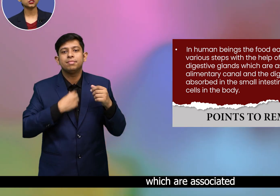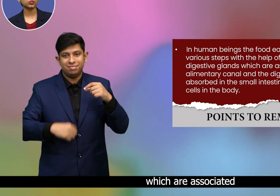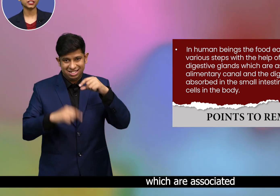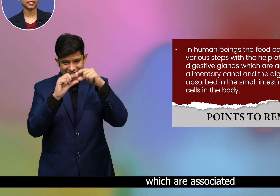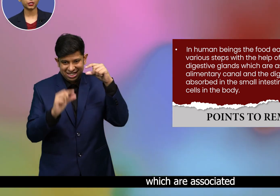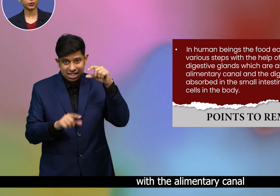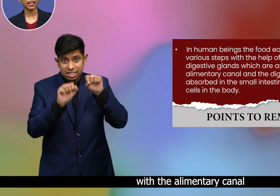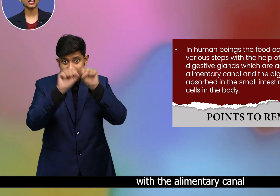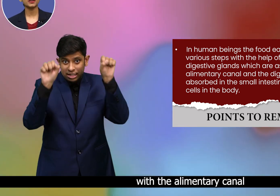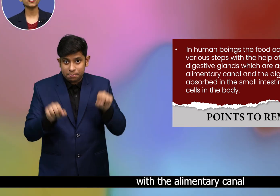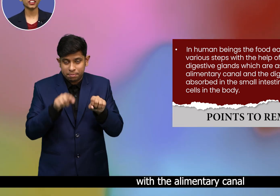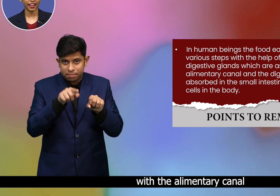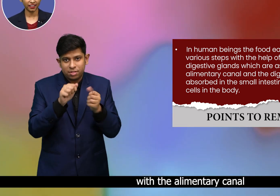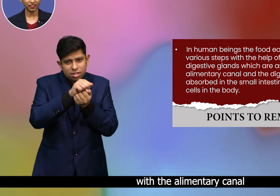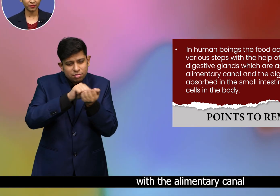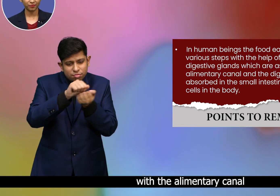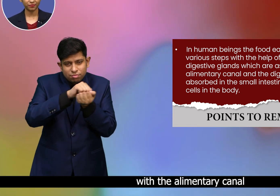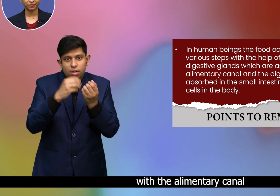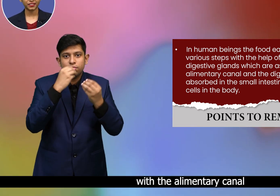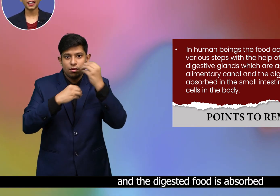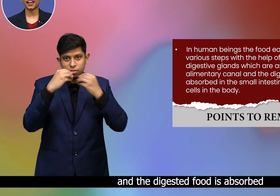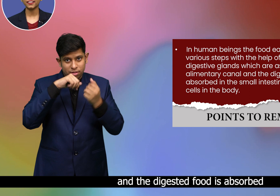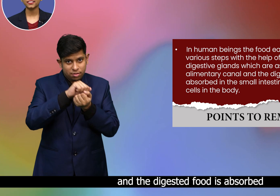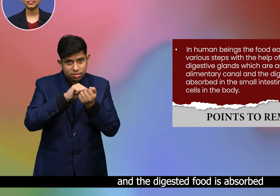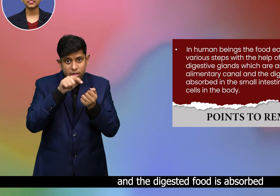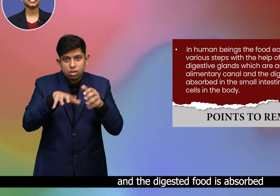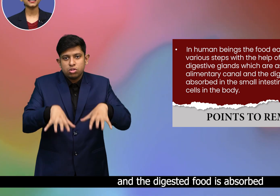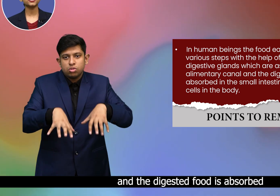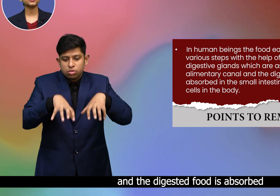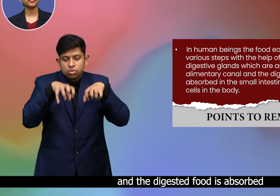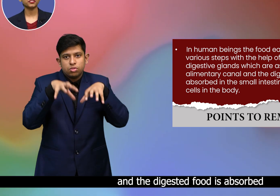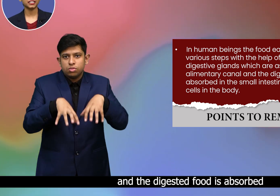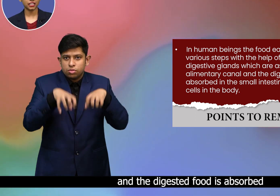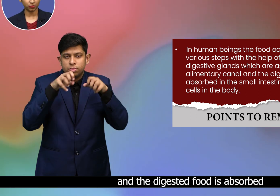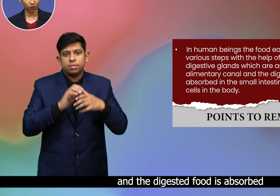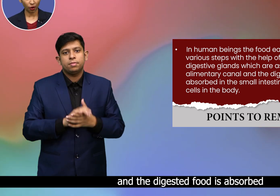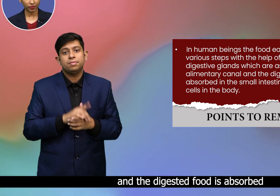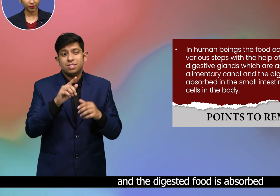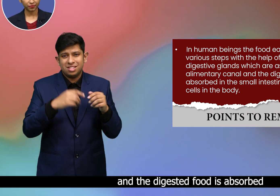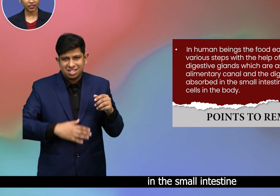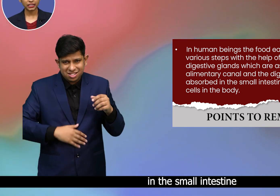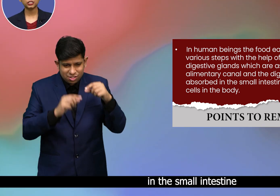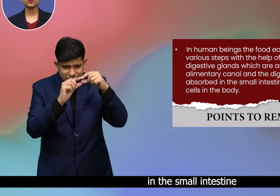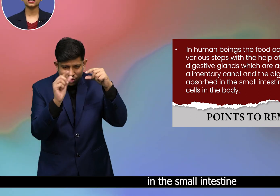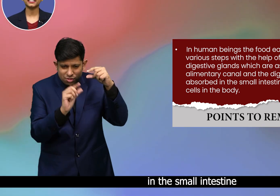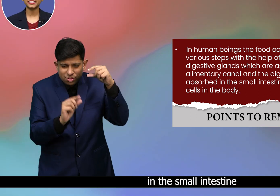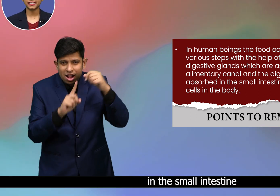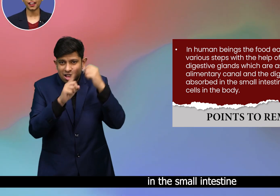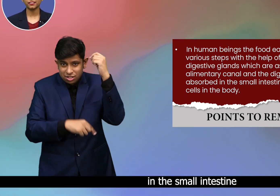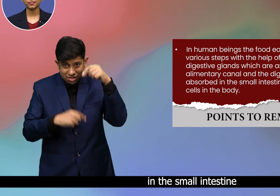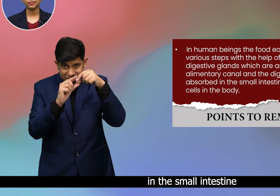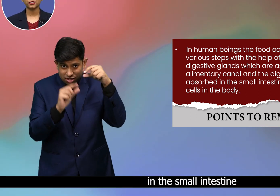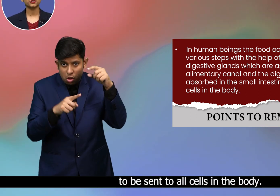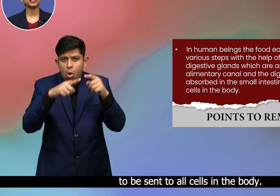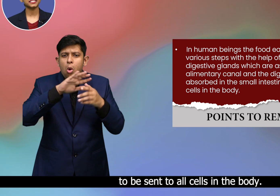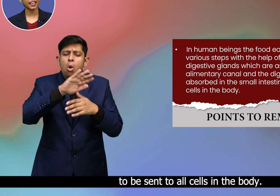are associated with the alimentary canal, and the digested food is absorbed in the small